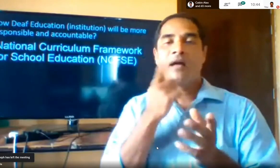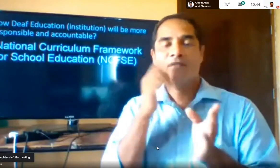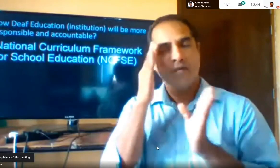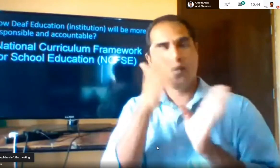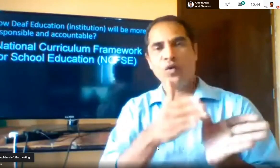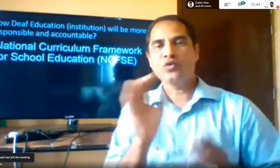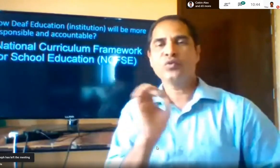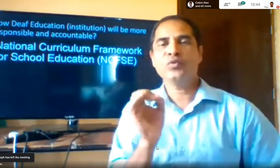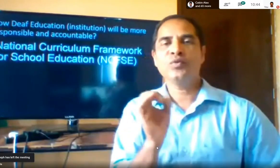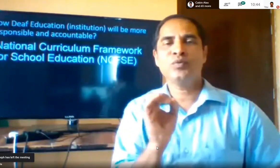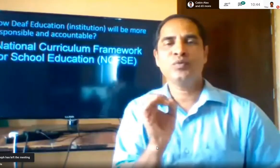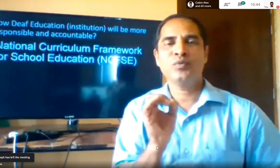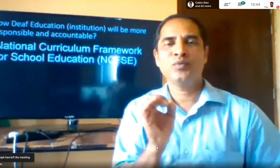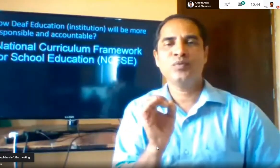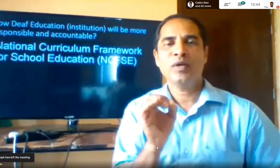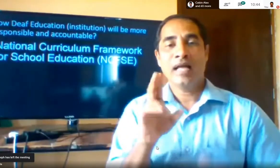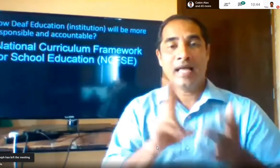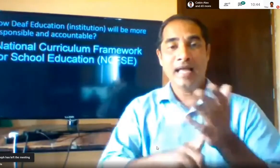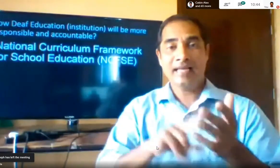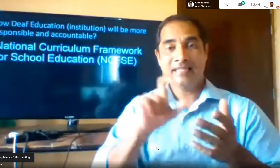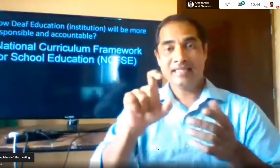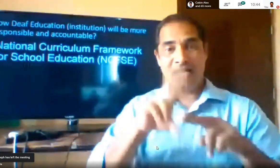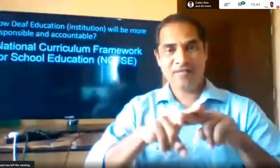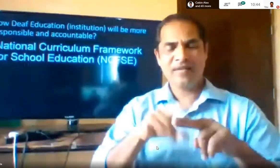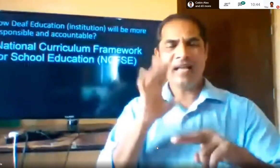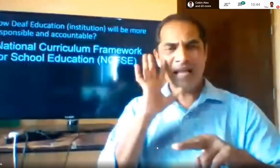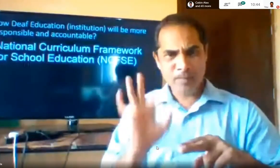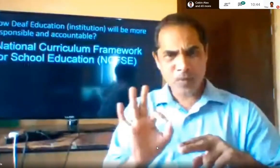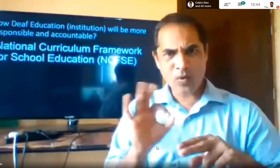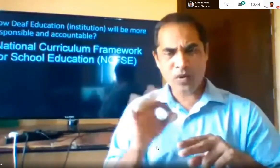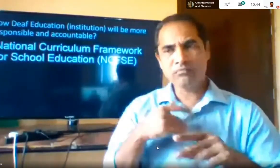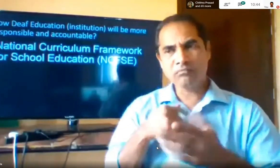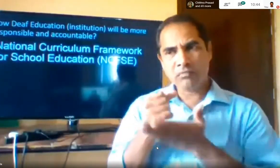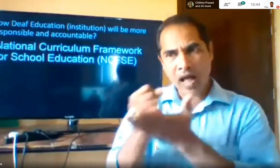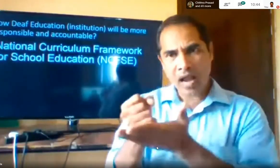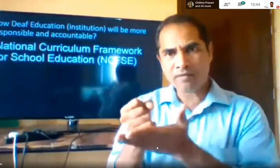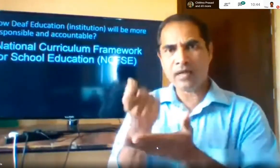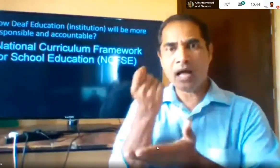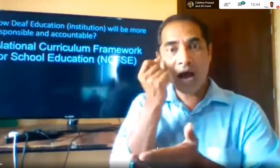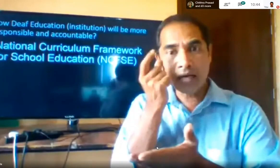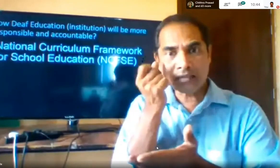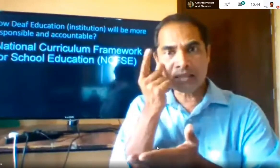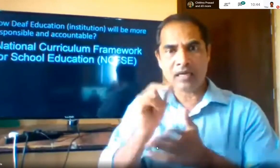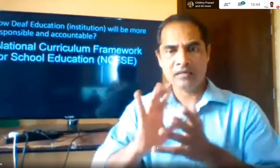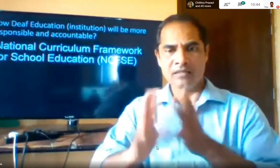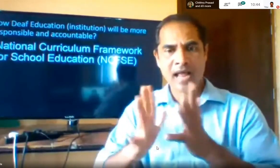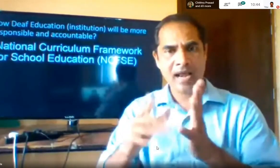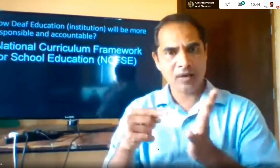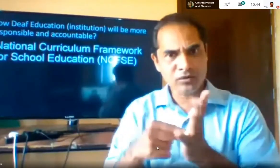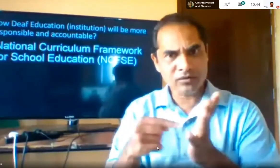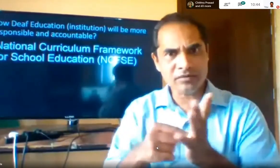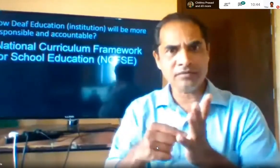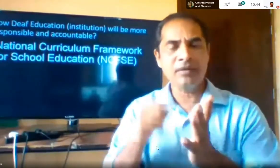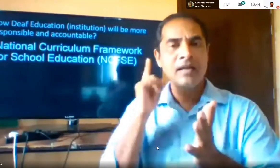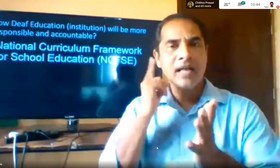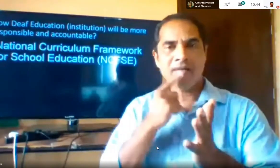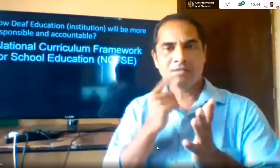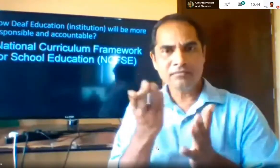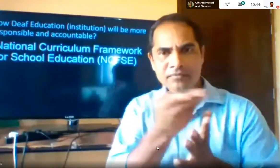So we are not deviating from the NCF. You have to focus on NCF. NCF is really important. It will help you to understand the